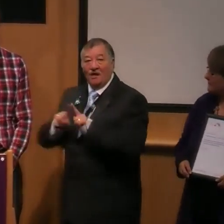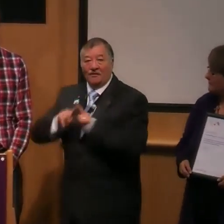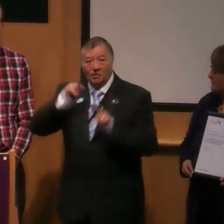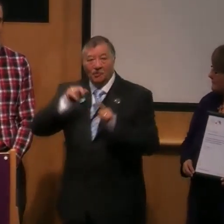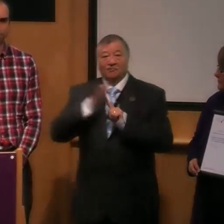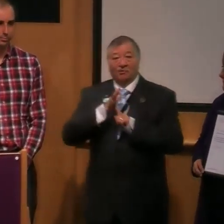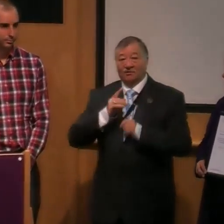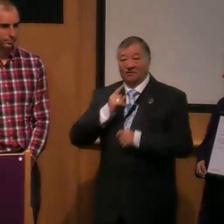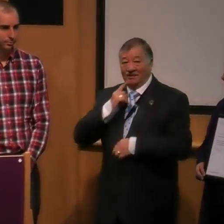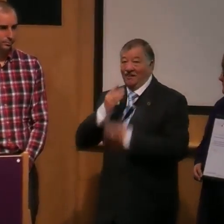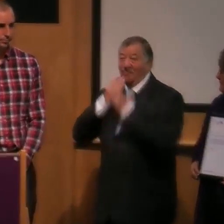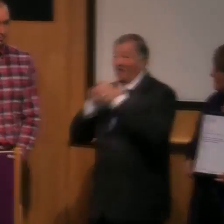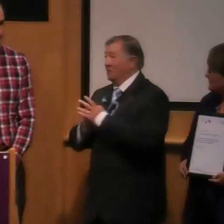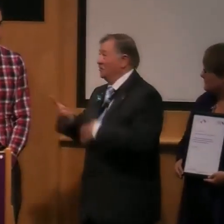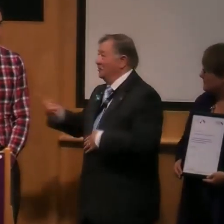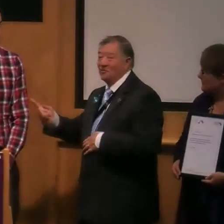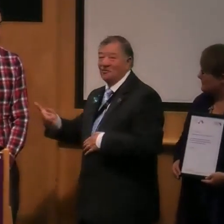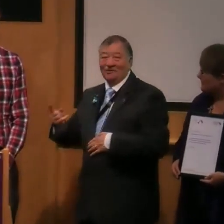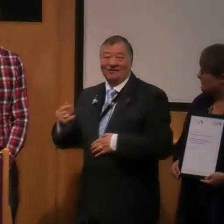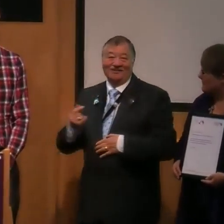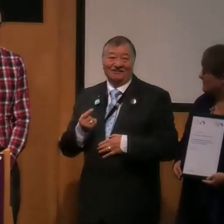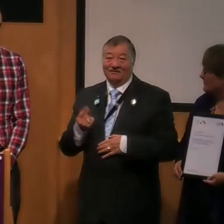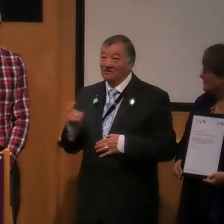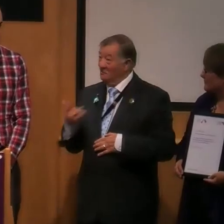say, I think it's important to say a huge thanks to the MBF.